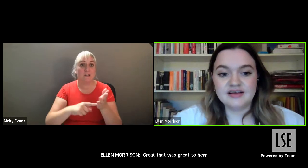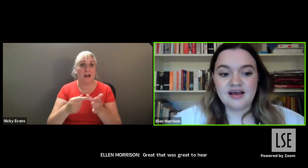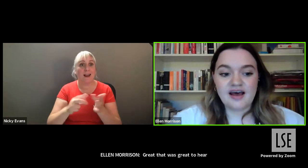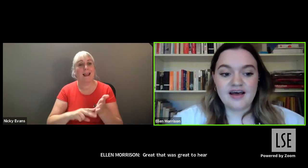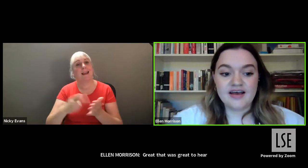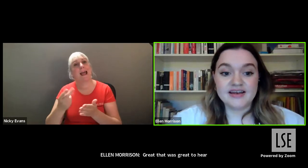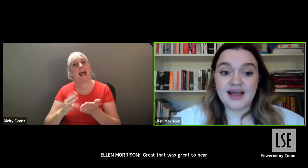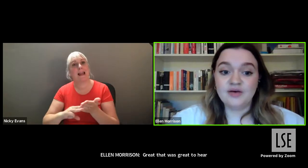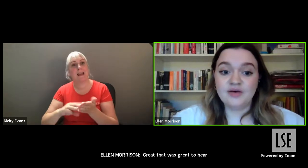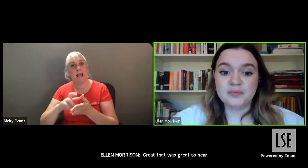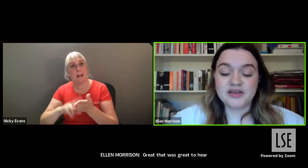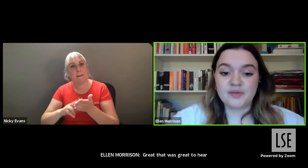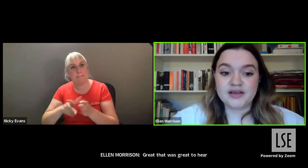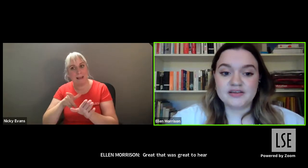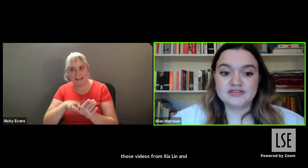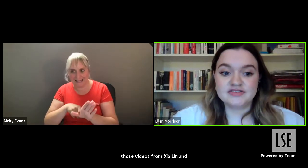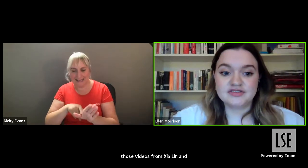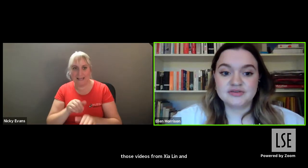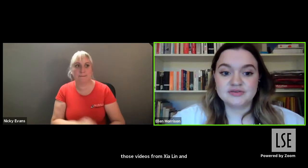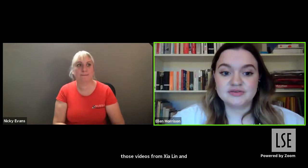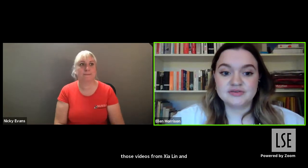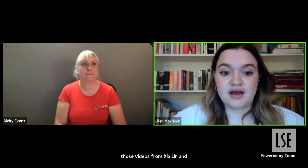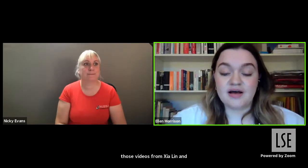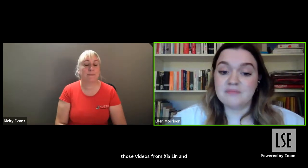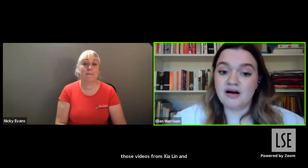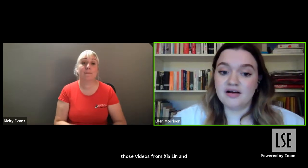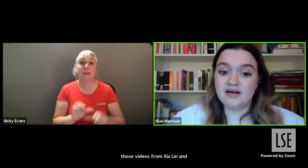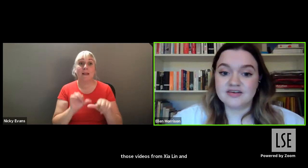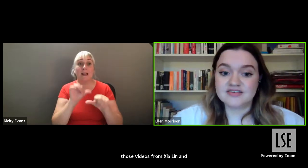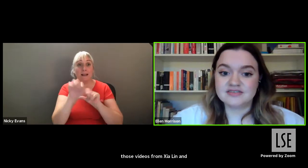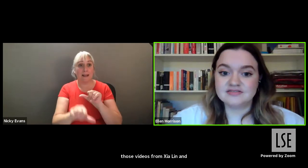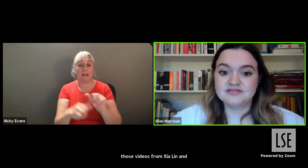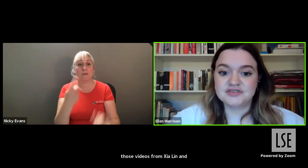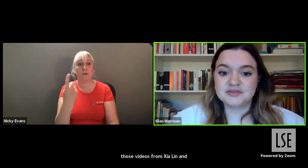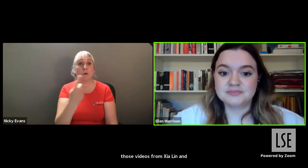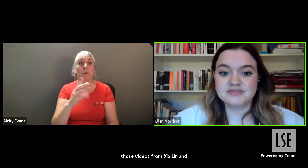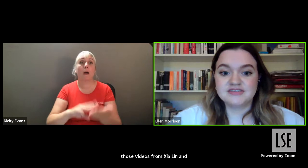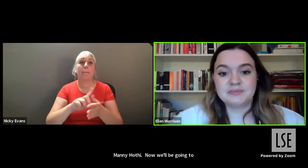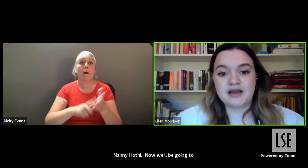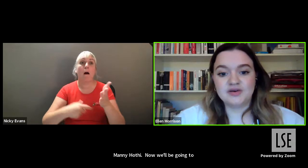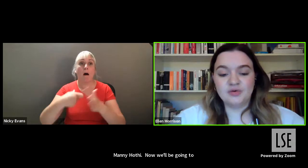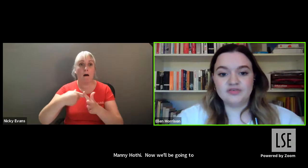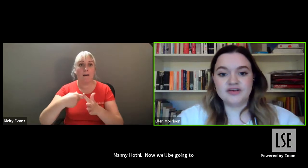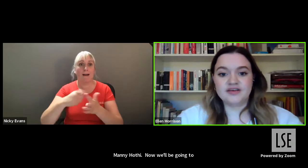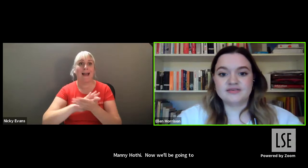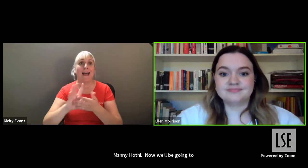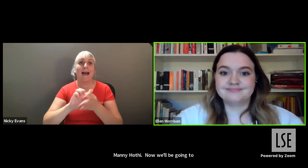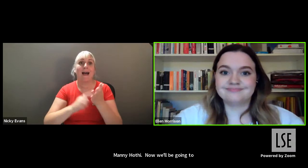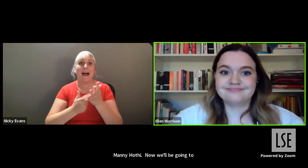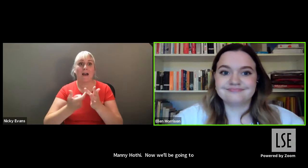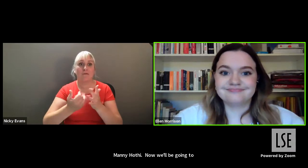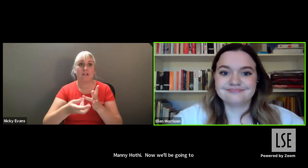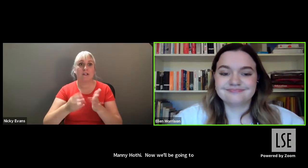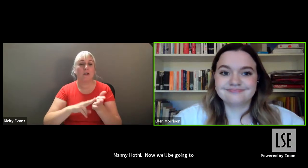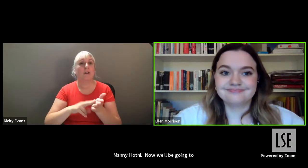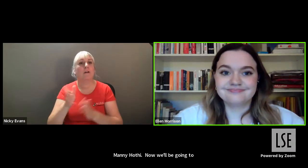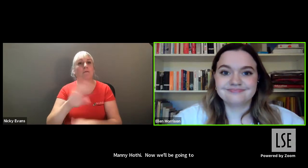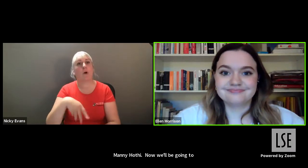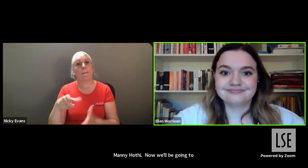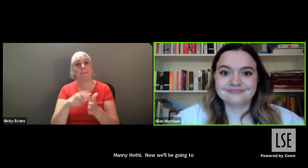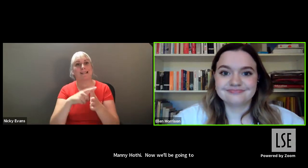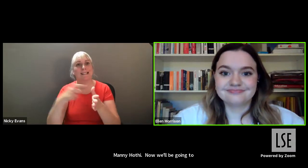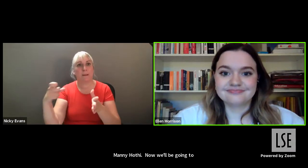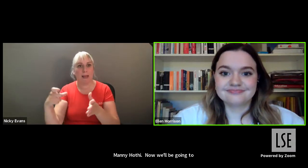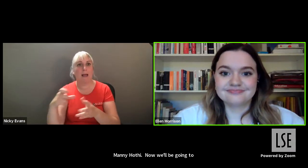Hoti. Now we'll be going to Mark Harrison from Deepak Norfolk.